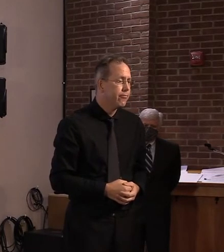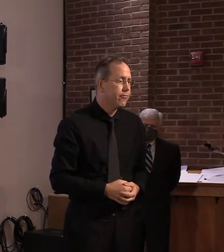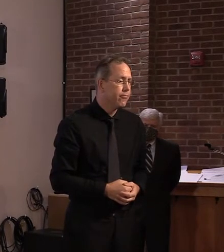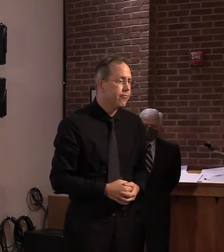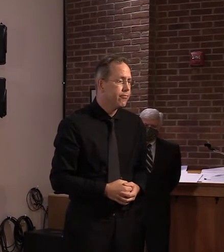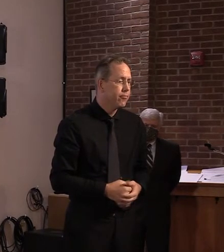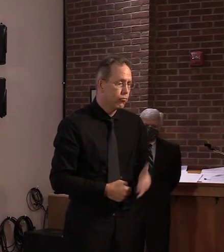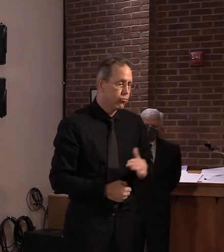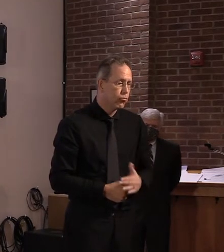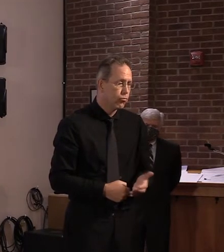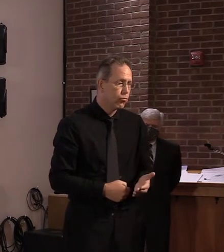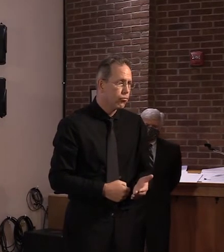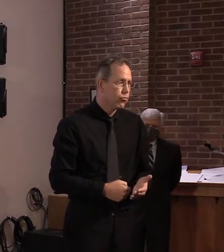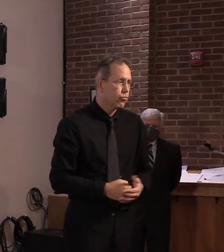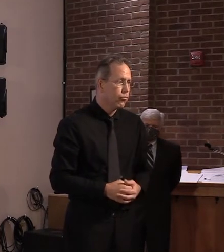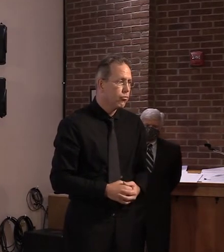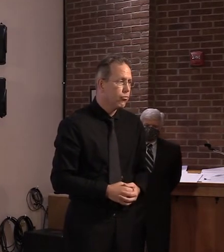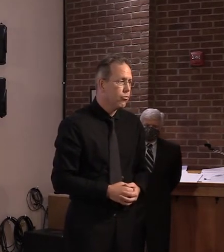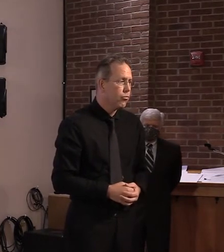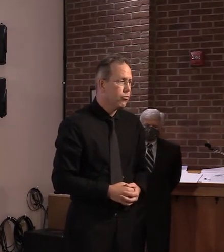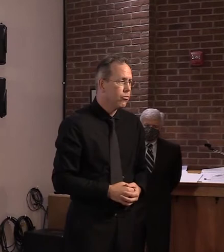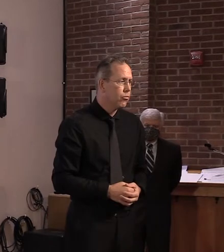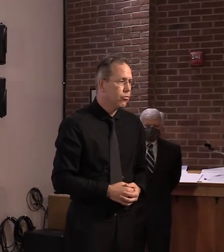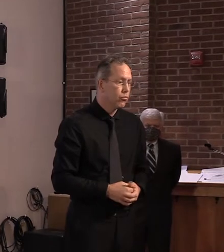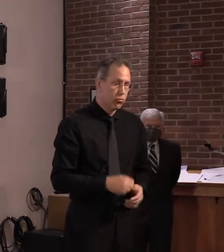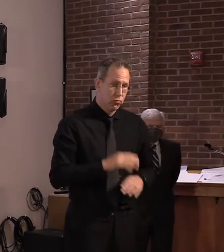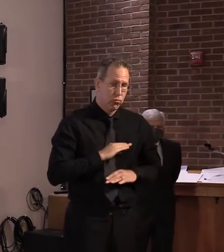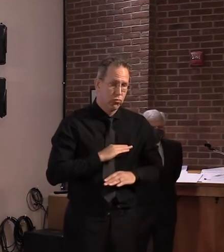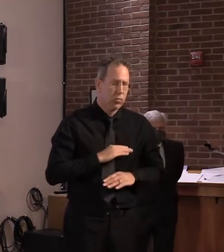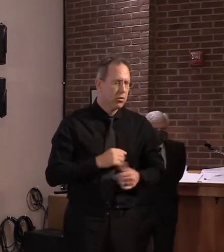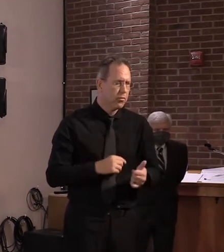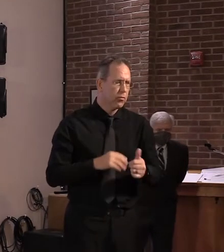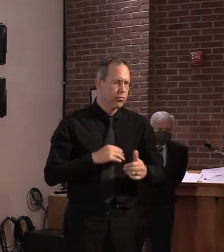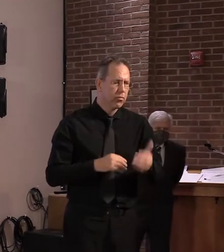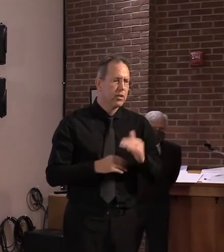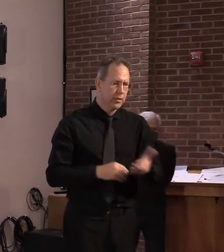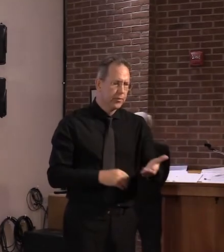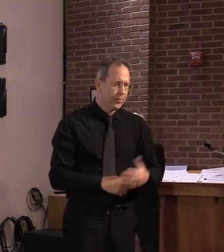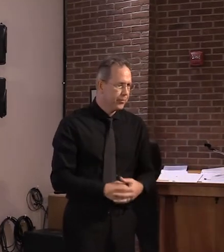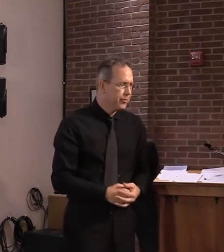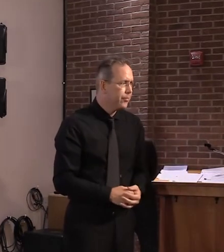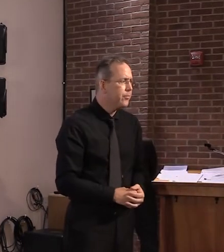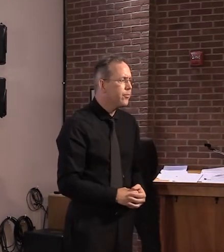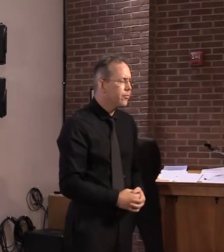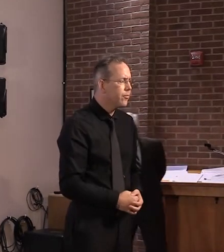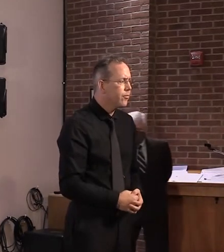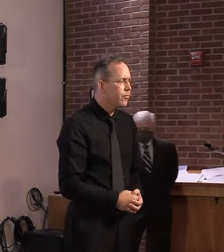All set, Derek? Yep, thank you. All right, Aaron, VT Digger.